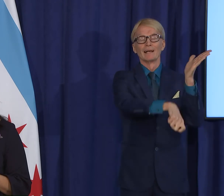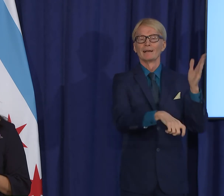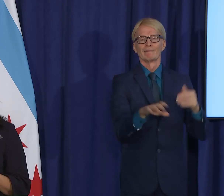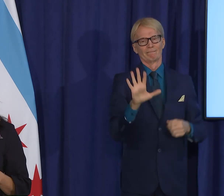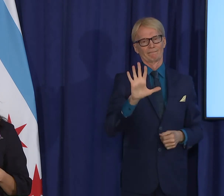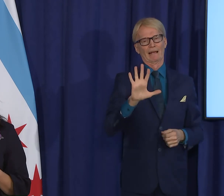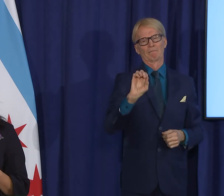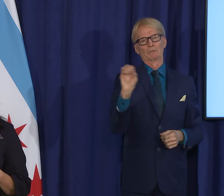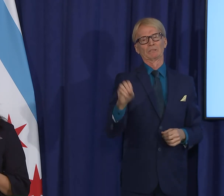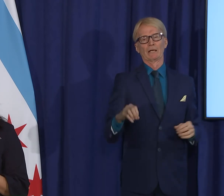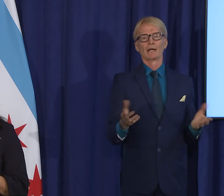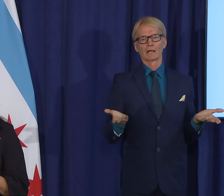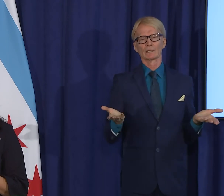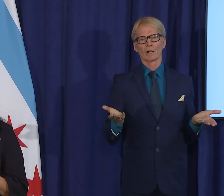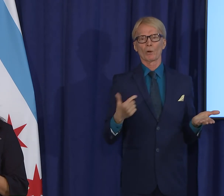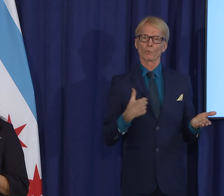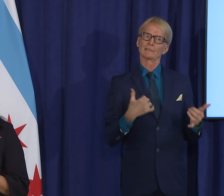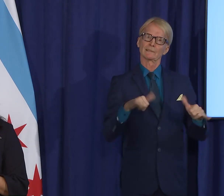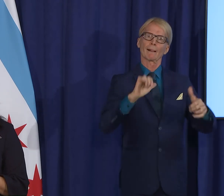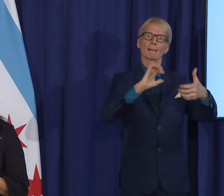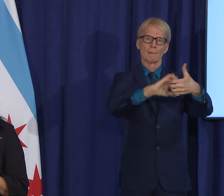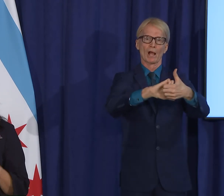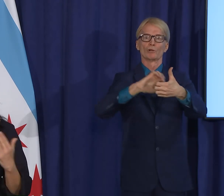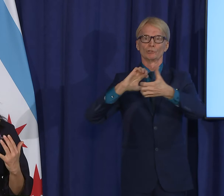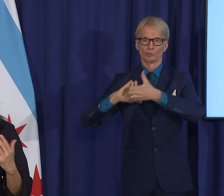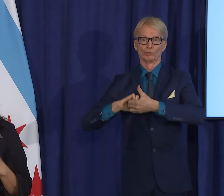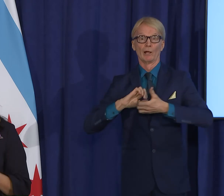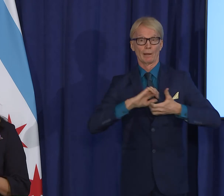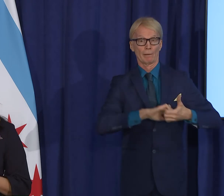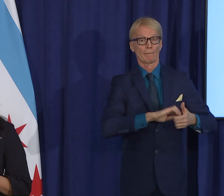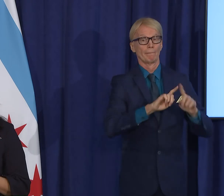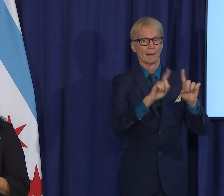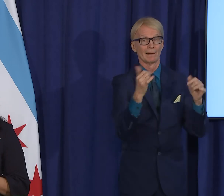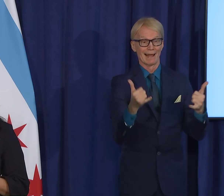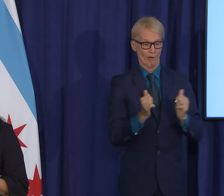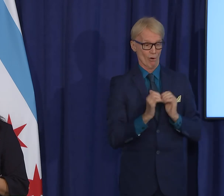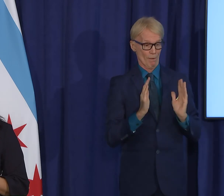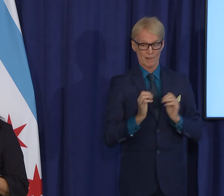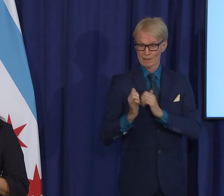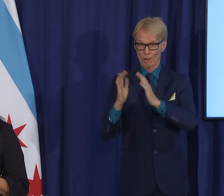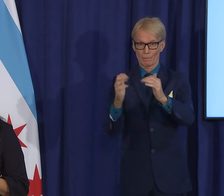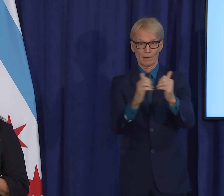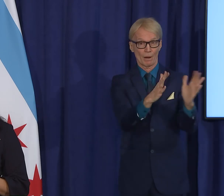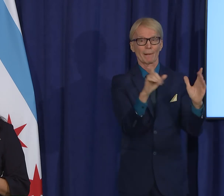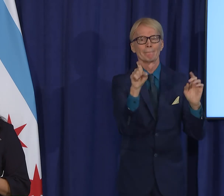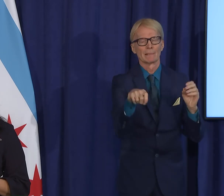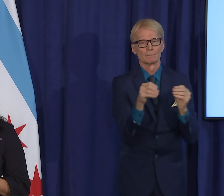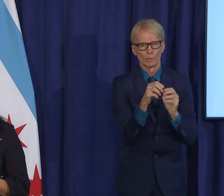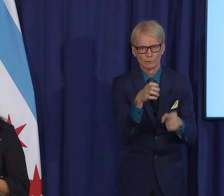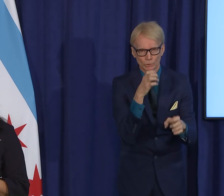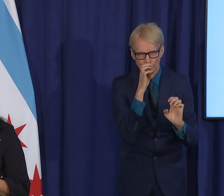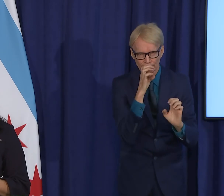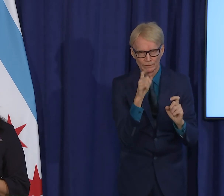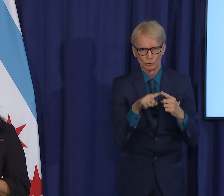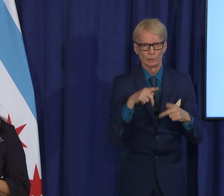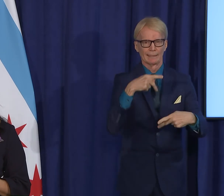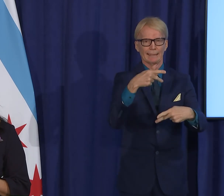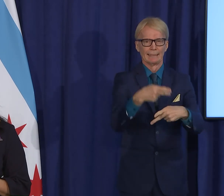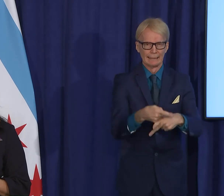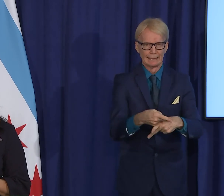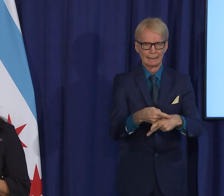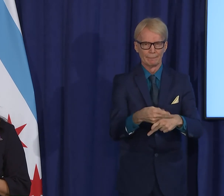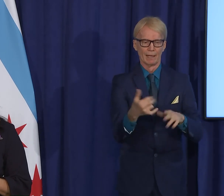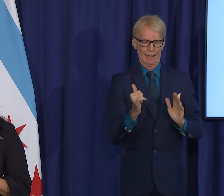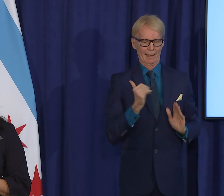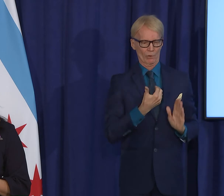be working in partnership, but now as we begin to open, we have to be much more diligent with keeping the regulations